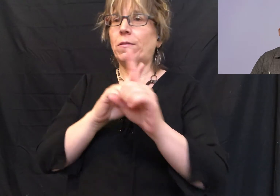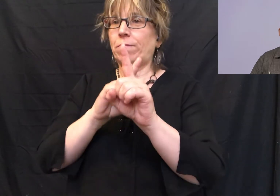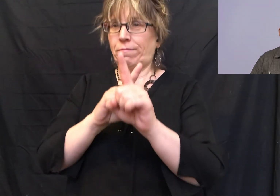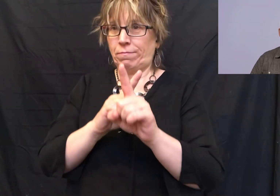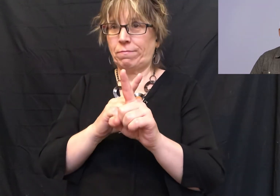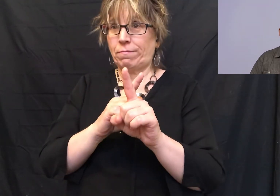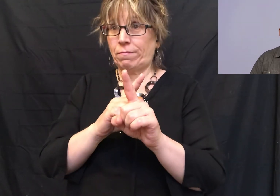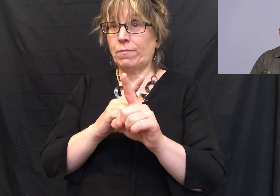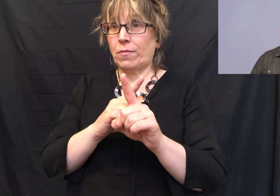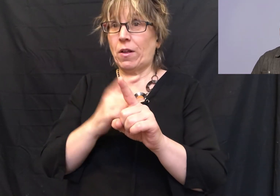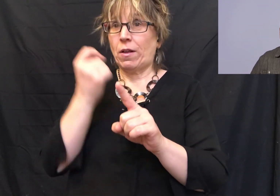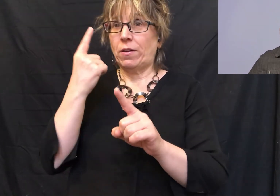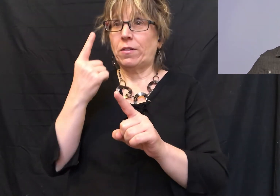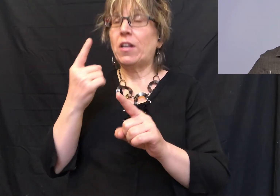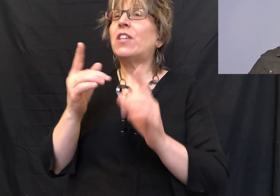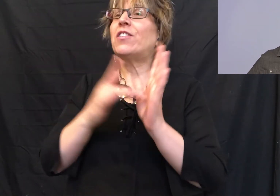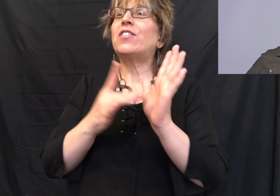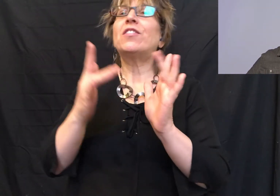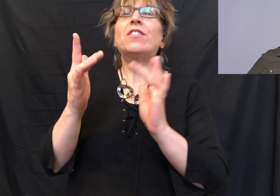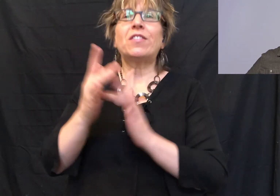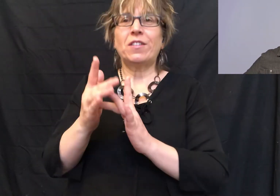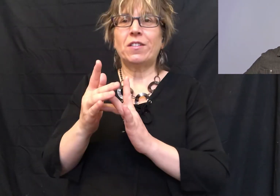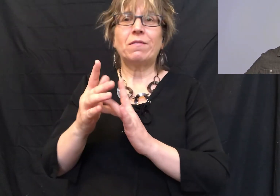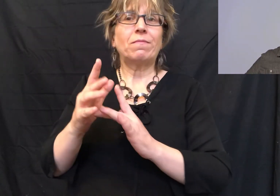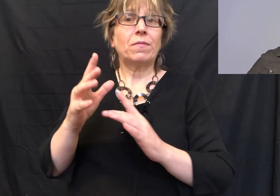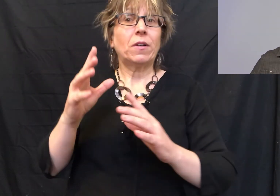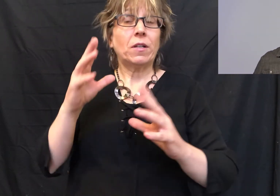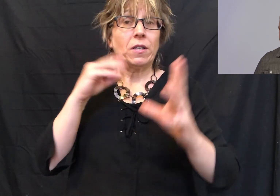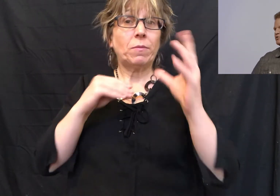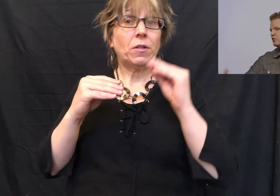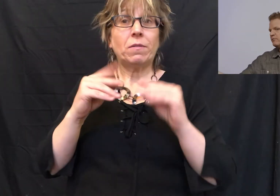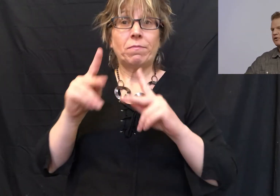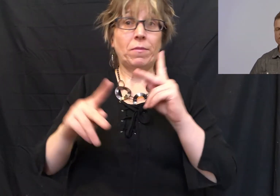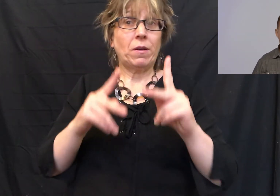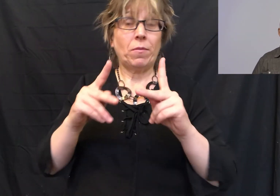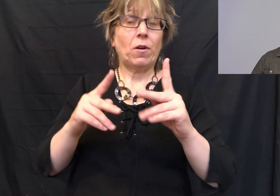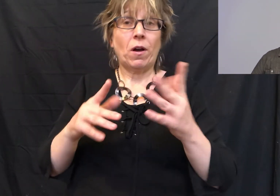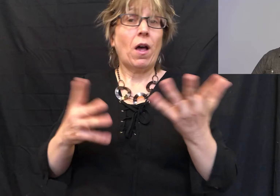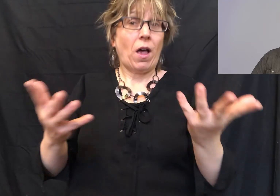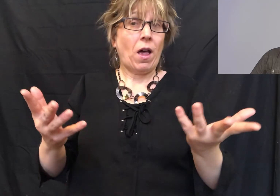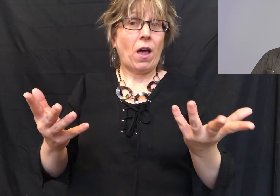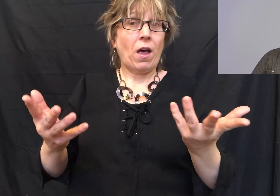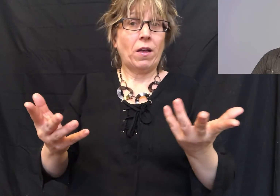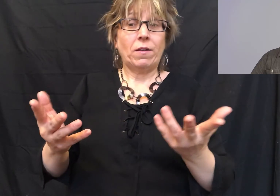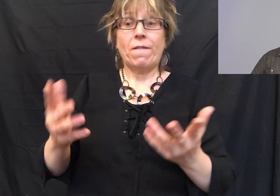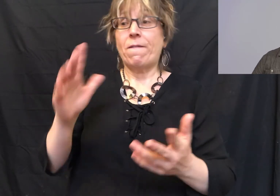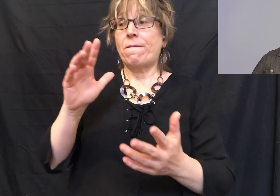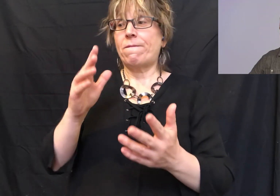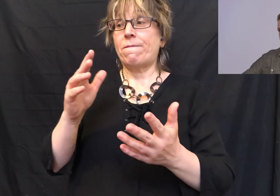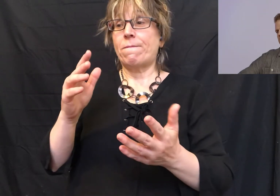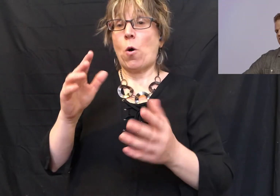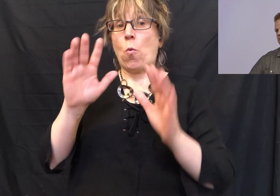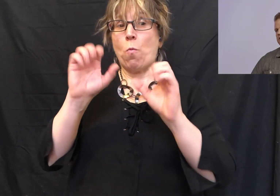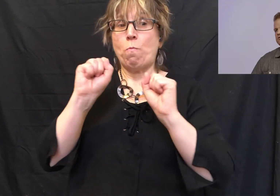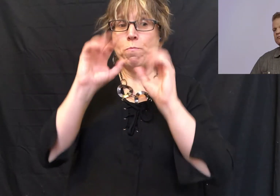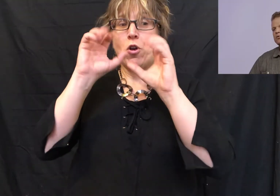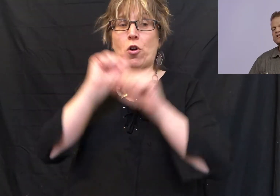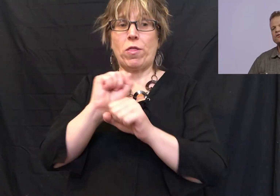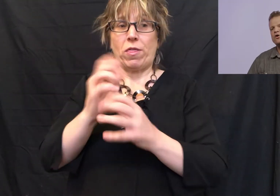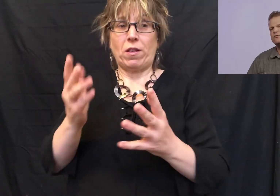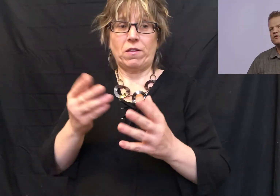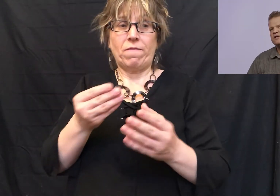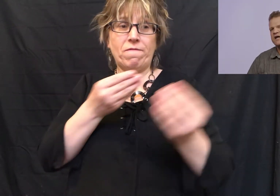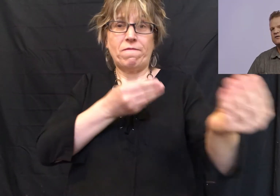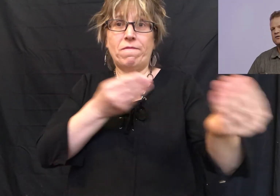of need. Jesus faced people and disciples and people who were walking with him when he was doing miracles and feeding the 5,000. And then when you teach something that was a little bit